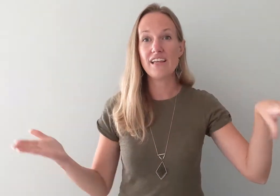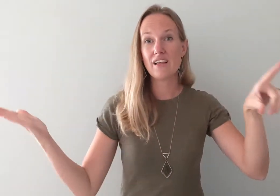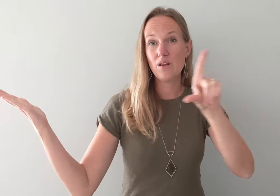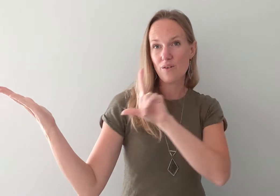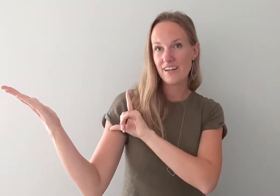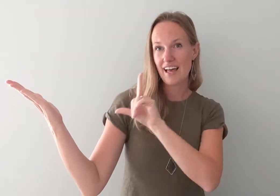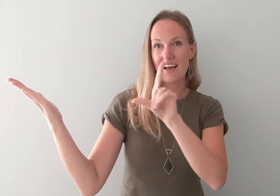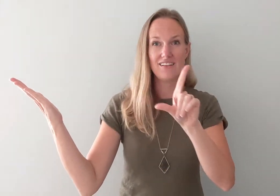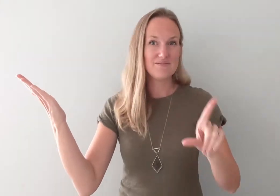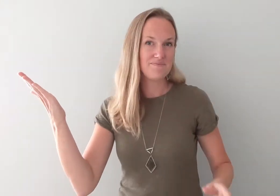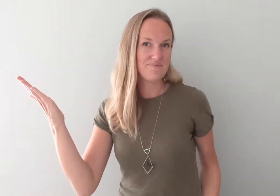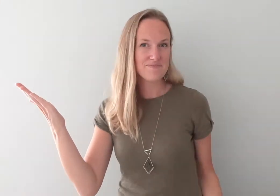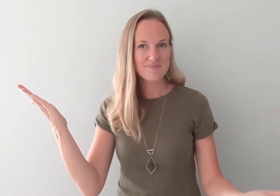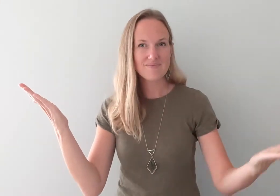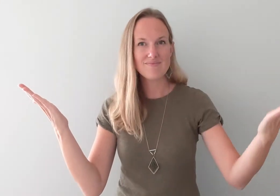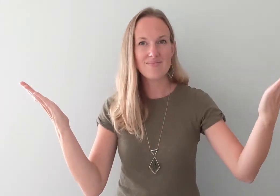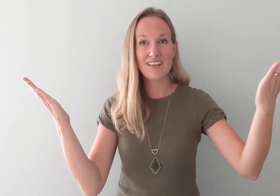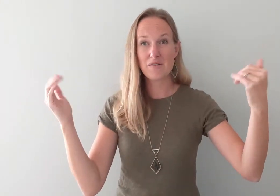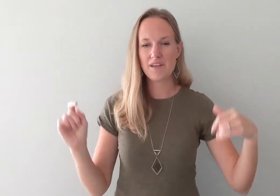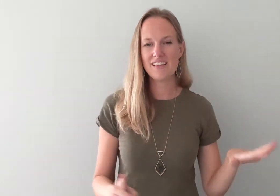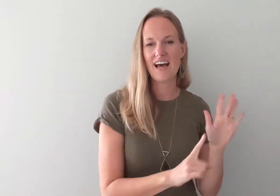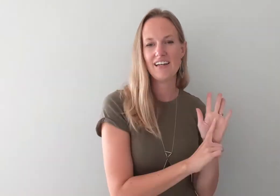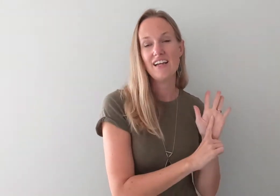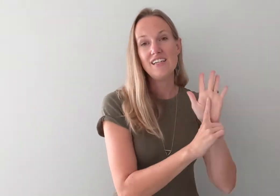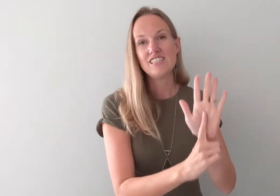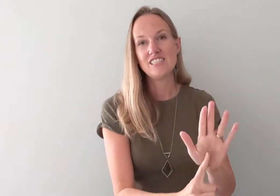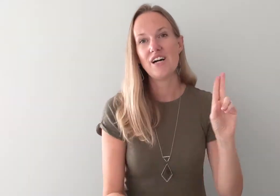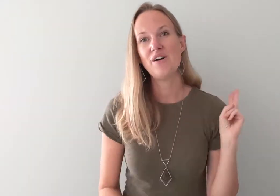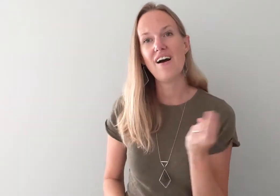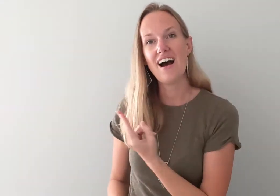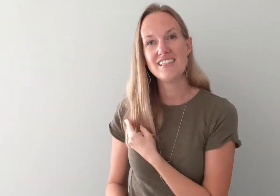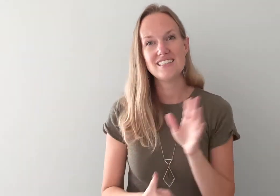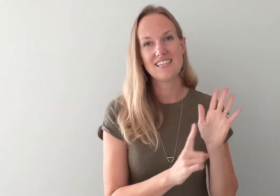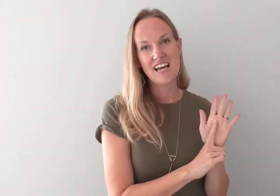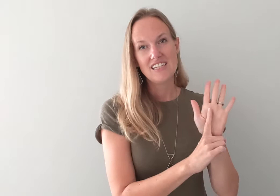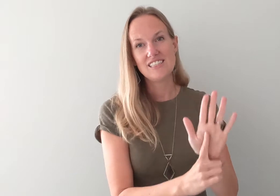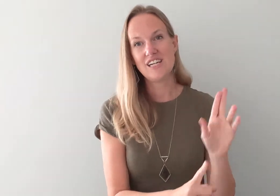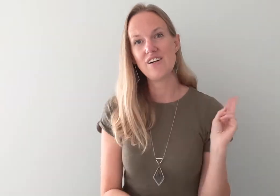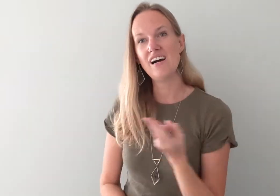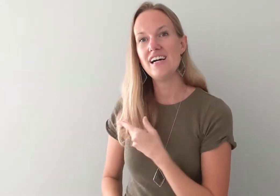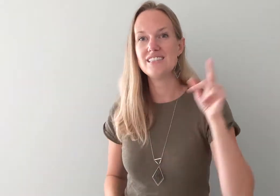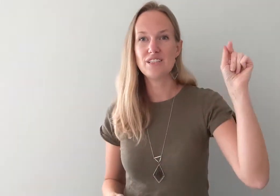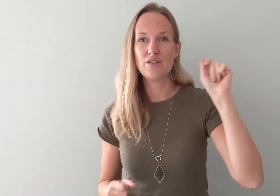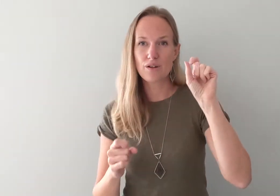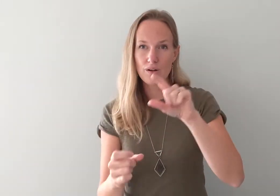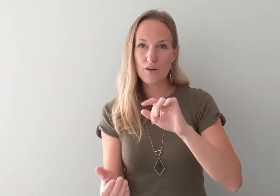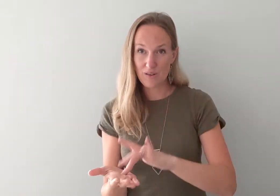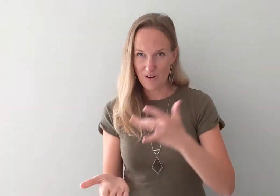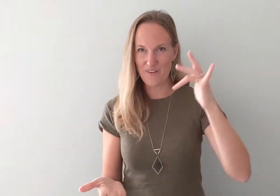then Lord, L. And then repeat that. Show us your